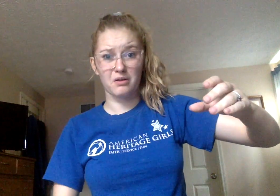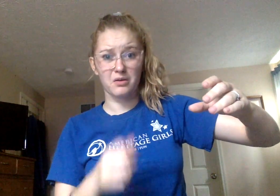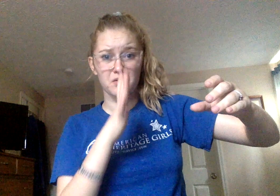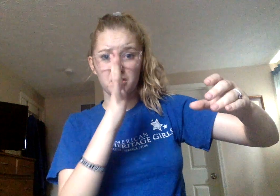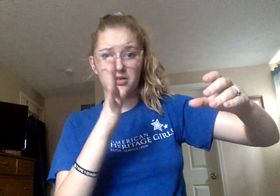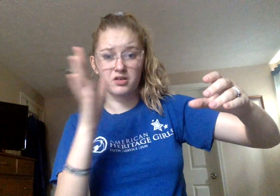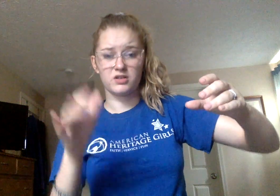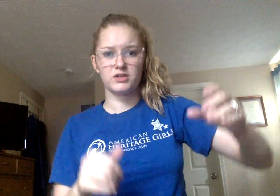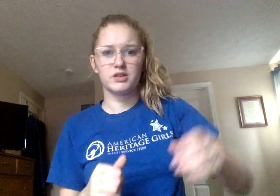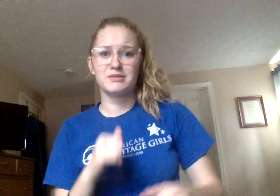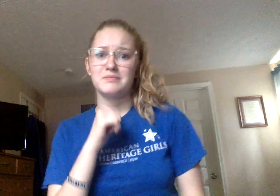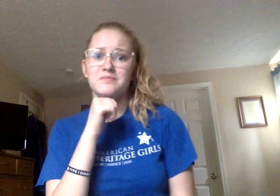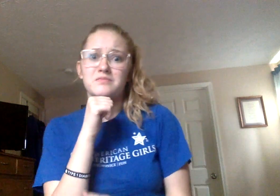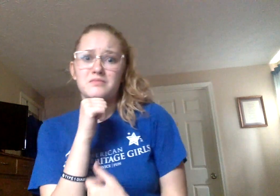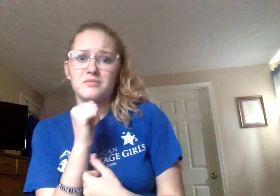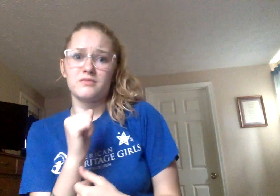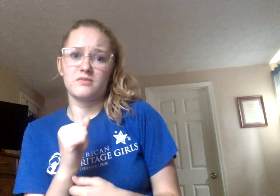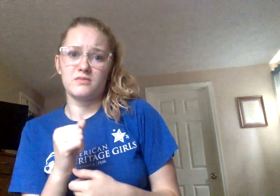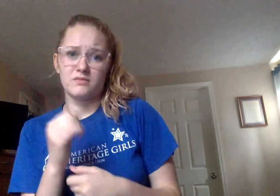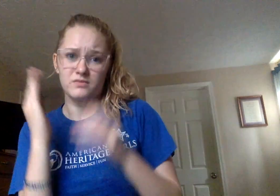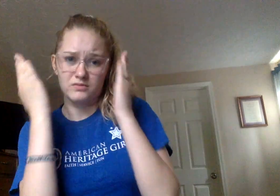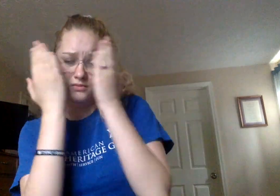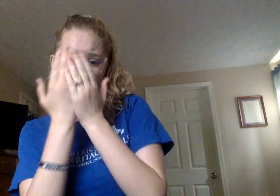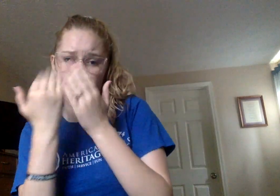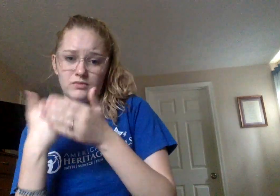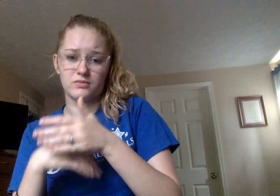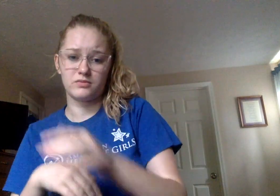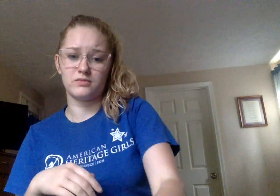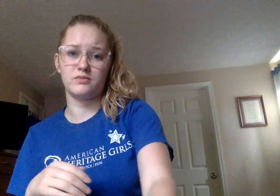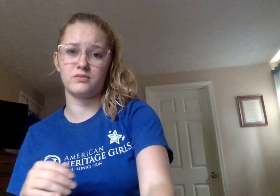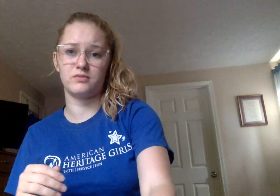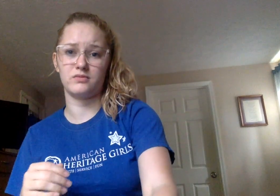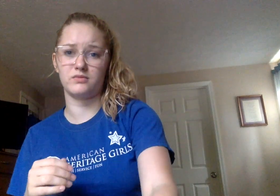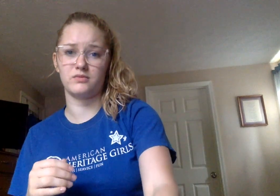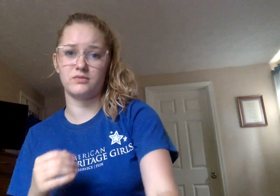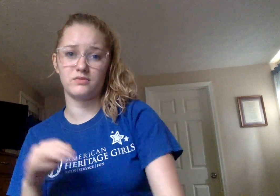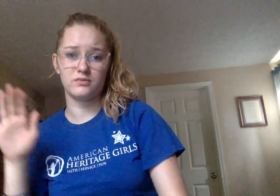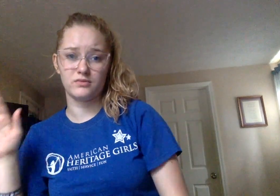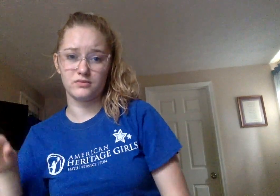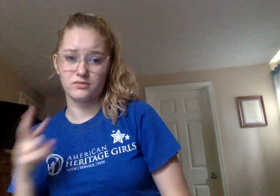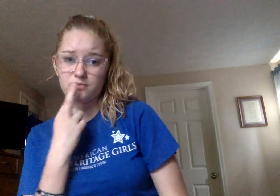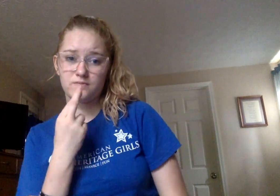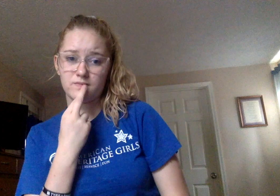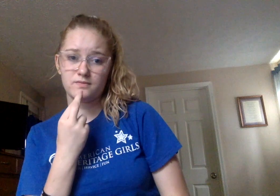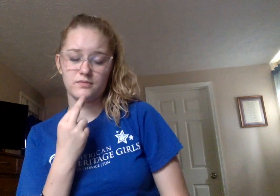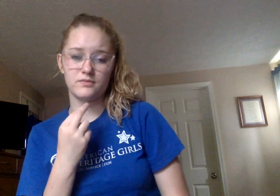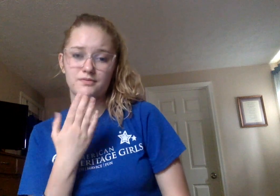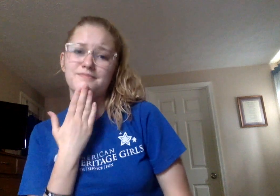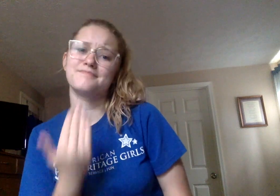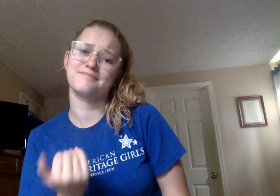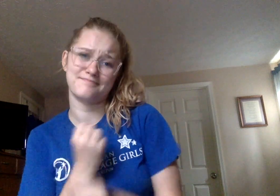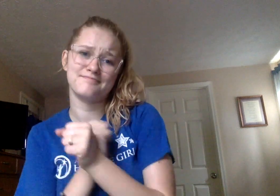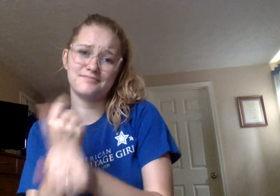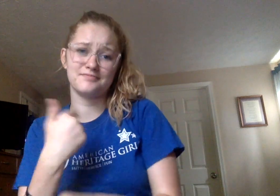dark in there," cried the little girl. "Thank you for saving us." But Little Red Riding Hood's granny